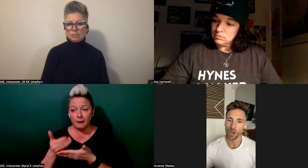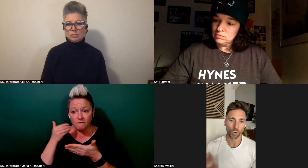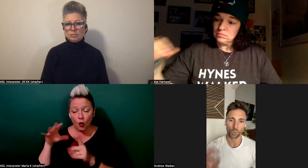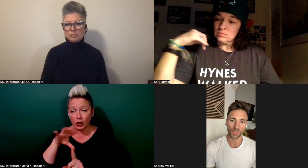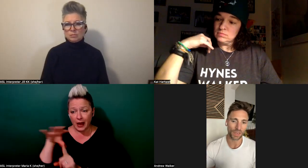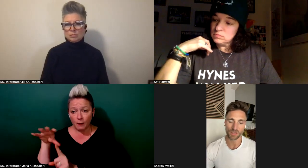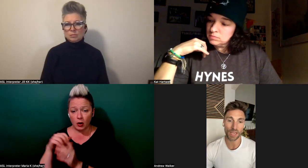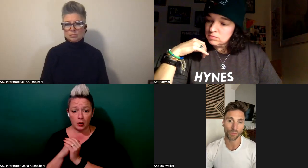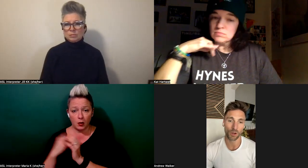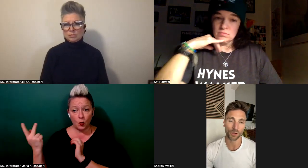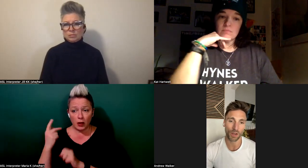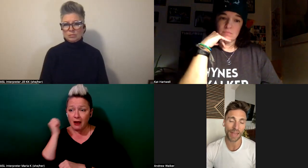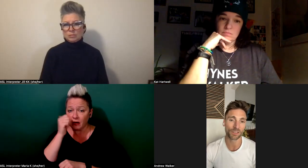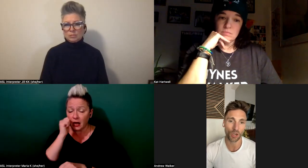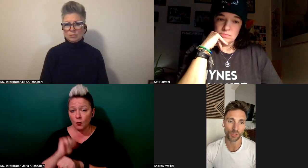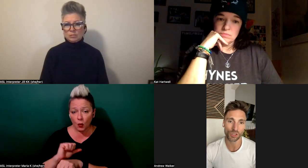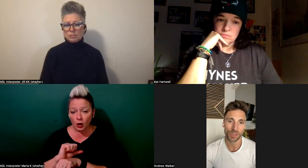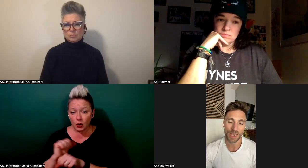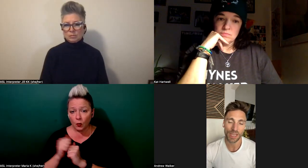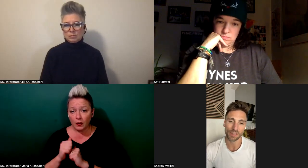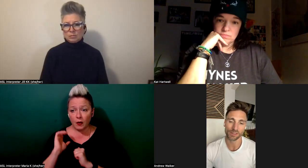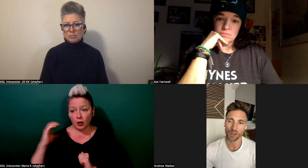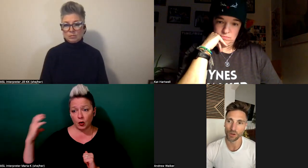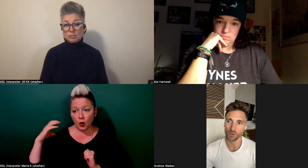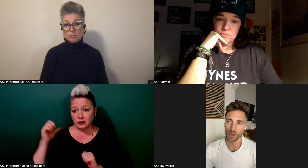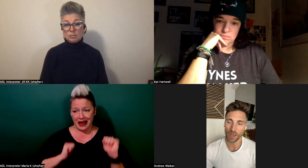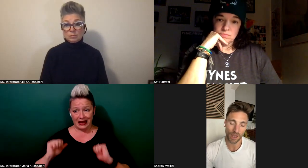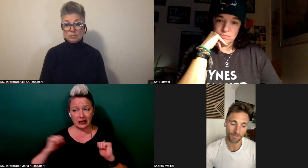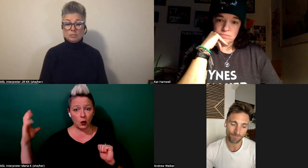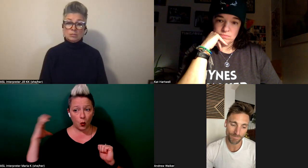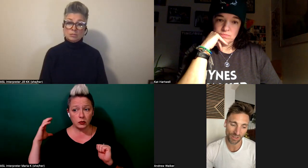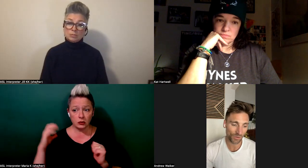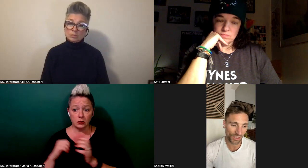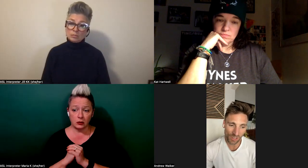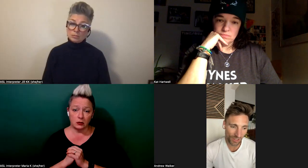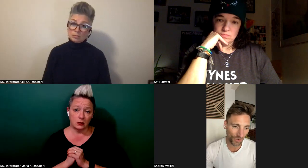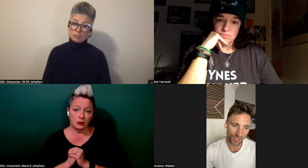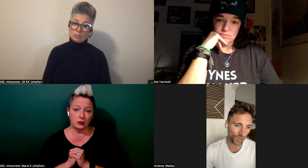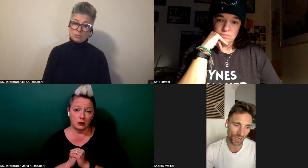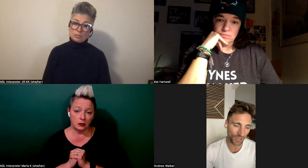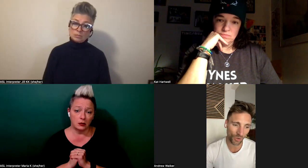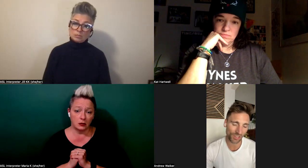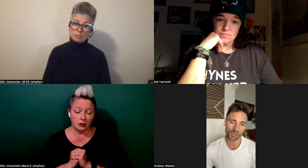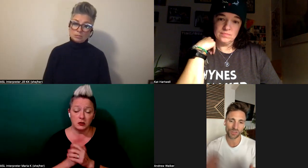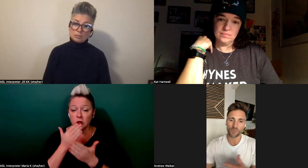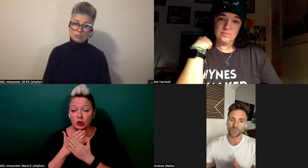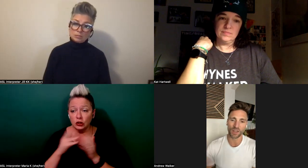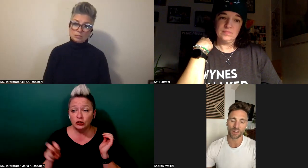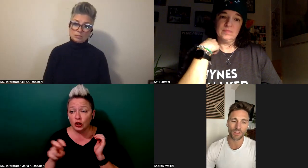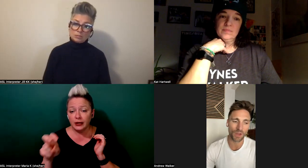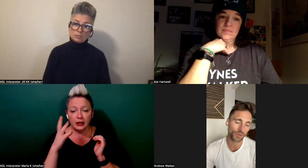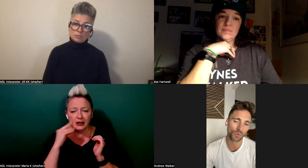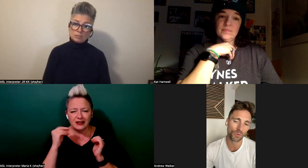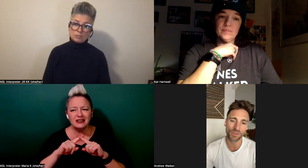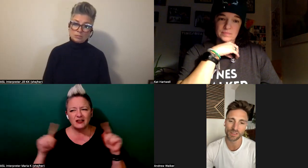camera, we're working every day with our acting coach. And so so it's a great journey, you know. It's so different than